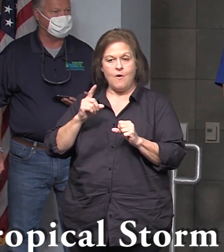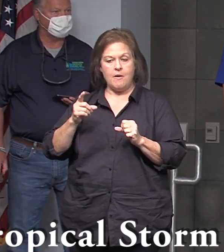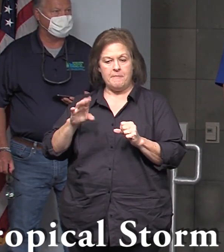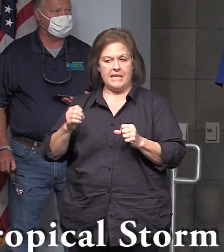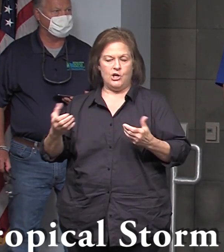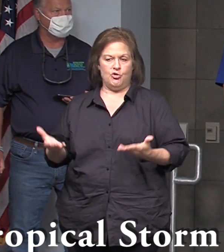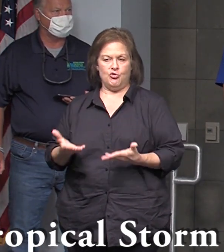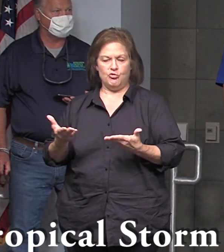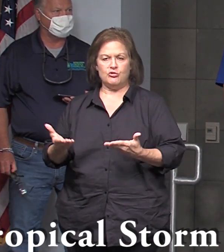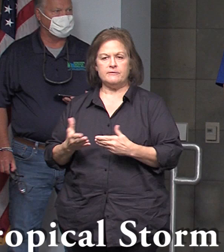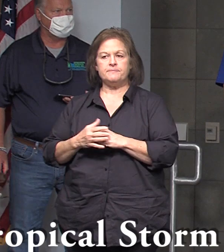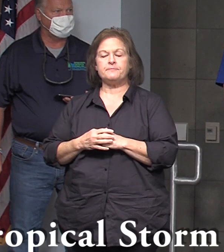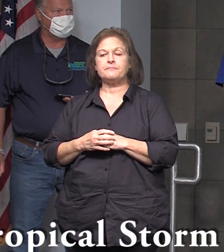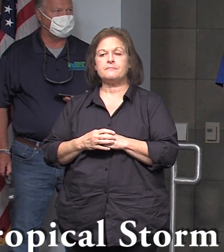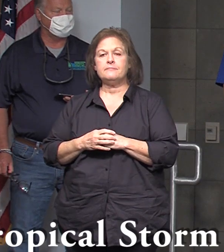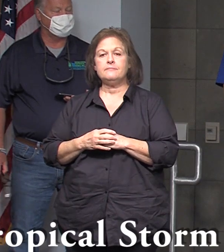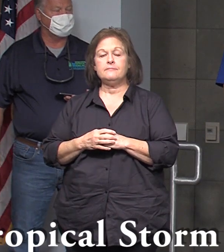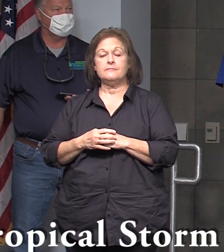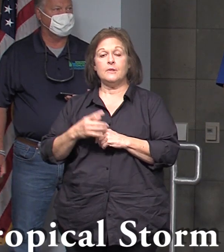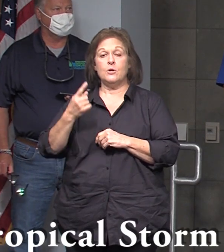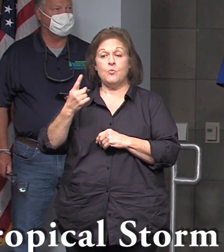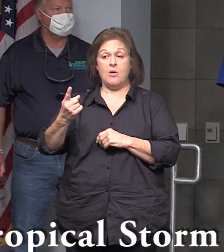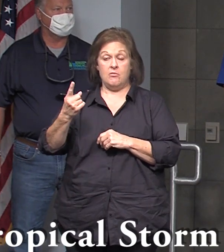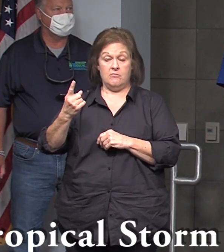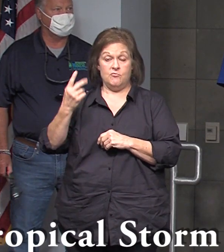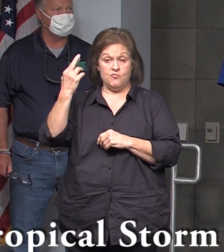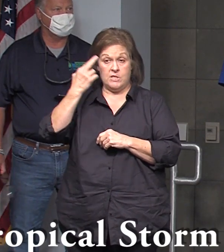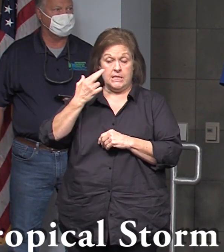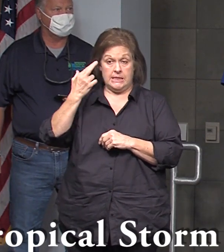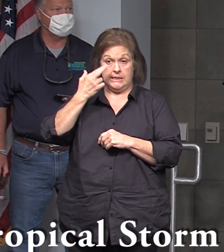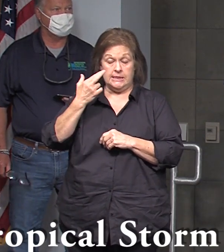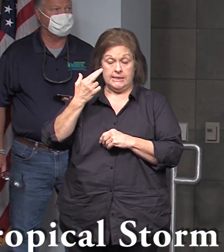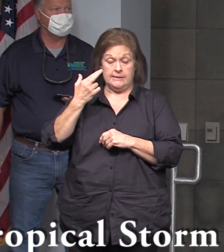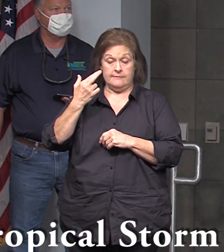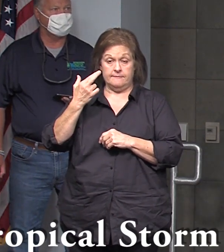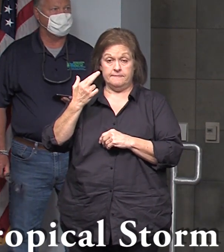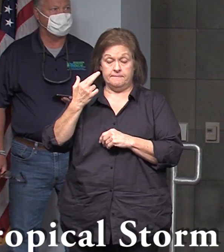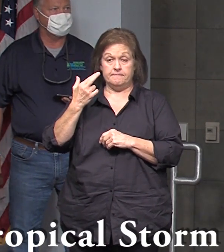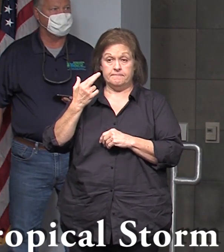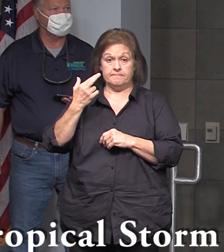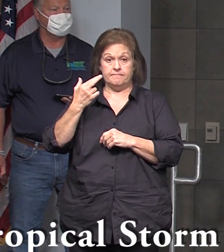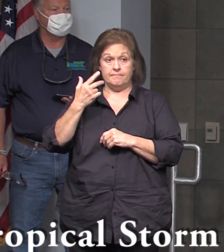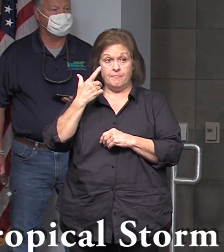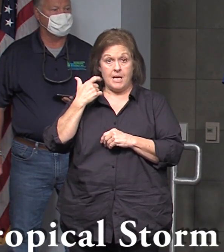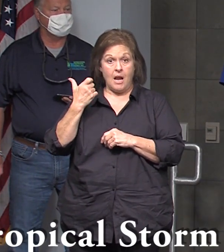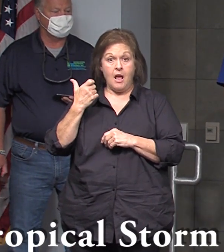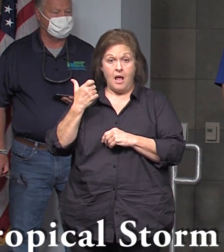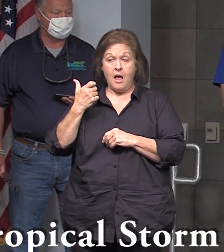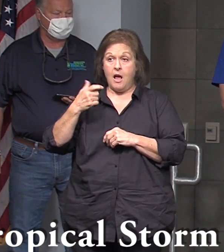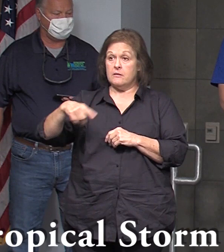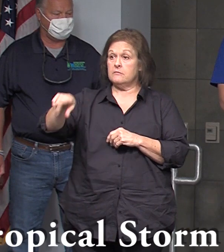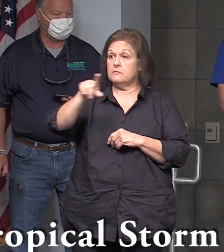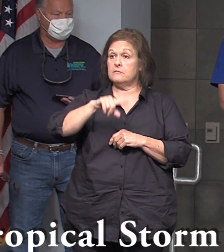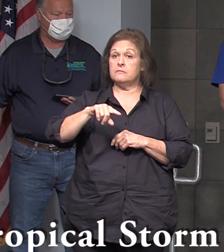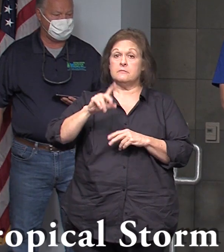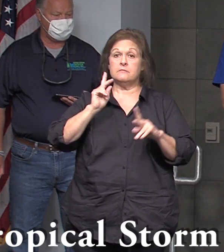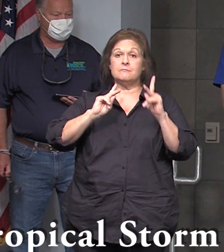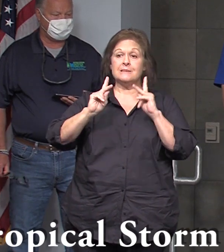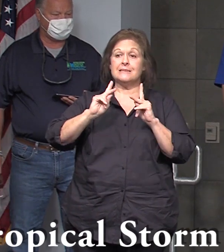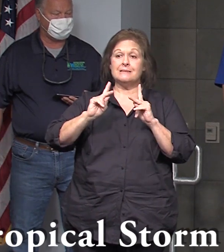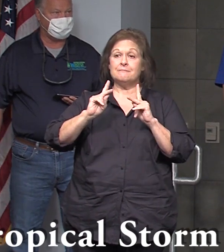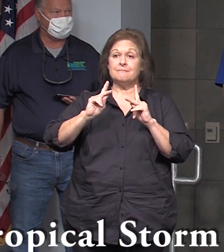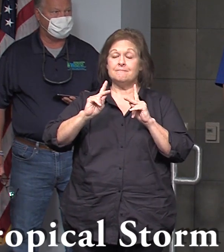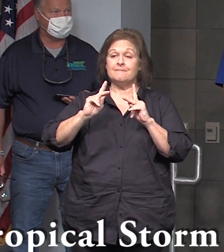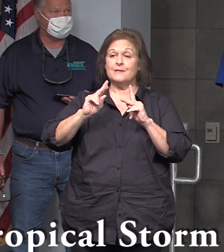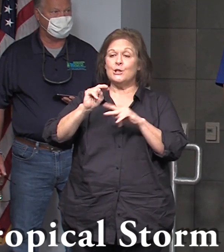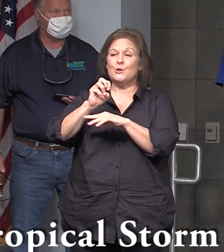today. One of the reasons why is because of the magnitude of the press that are here today that will cover